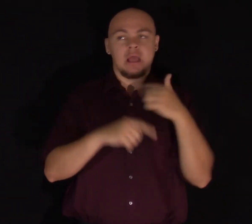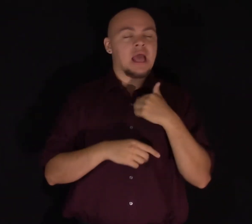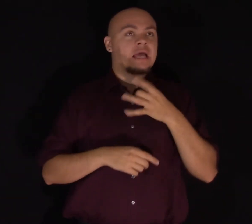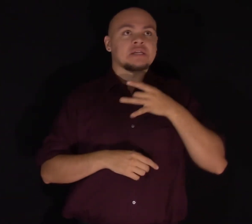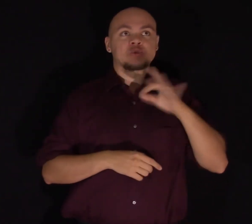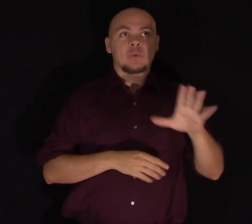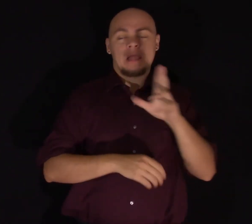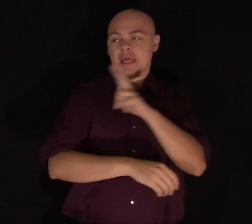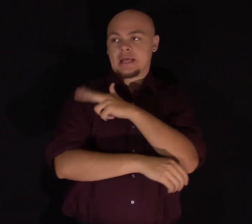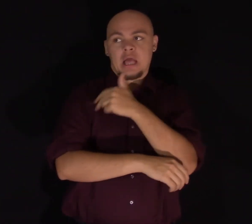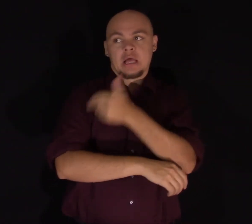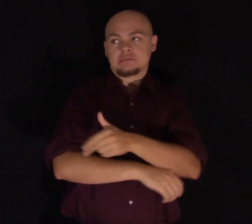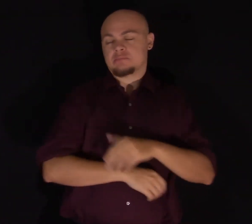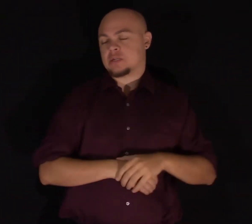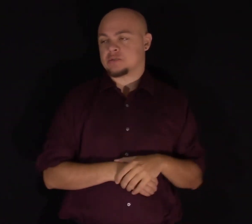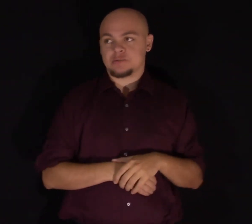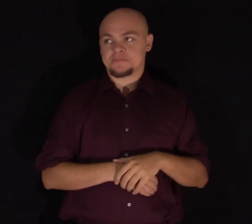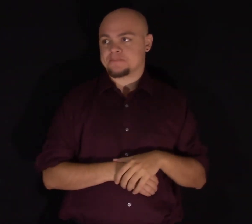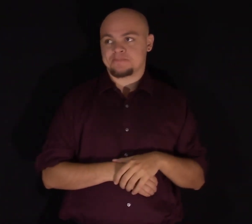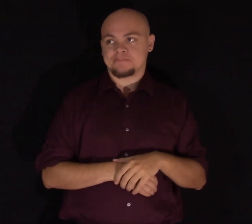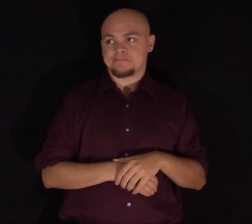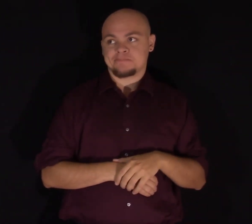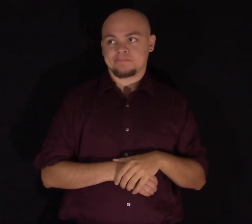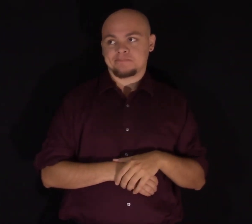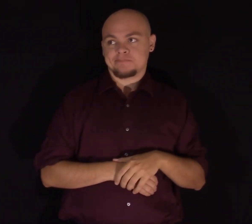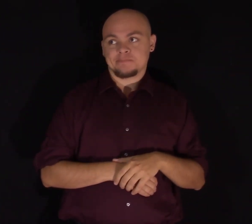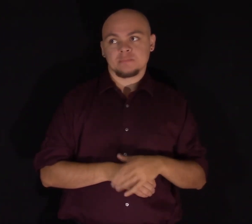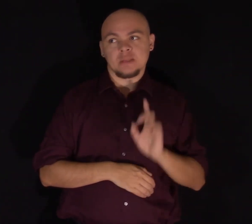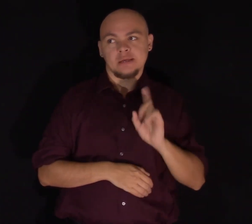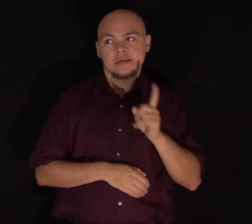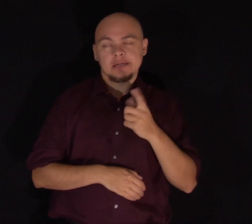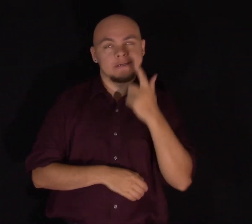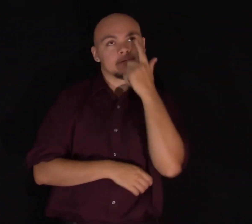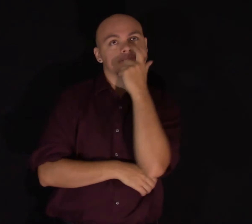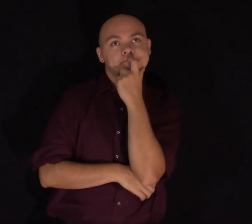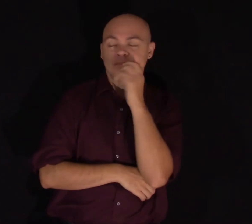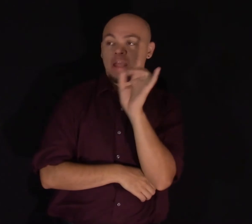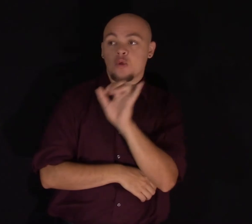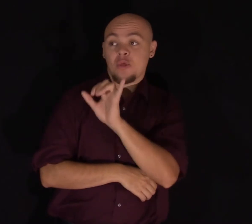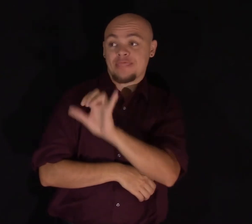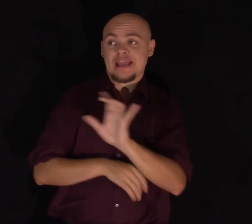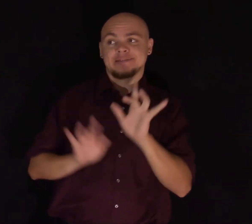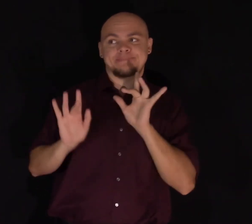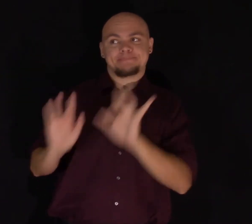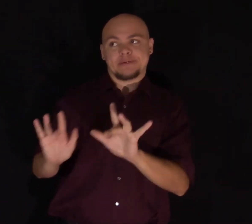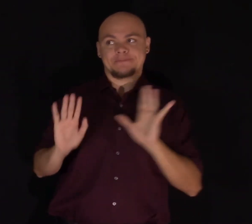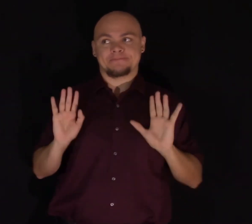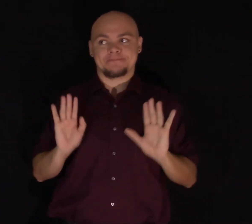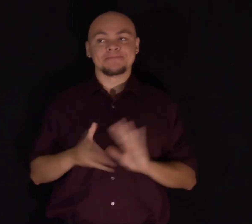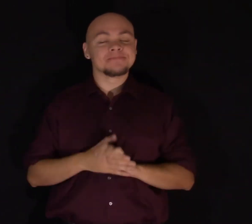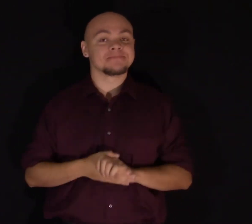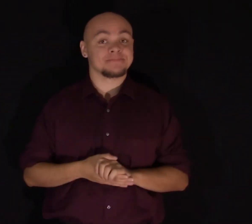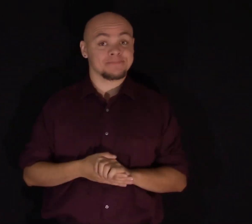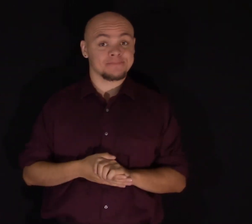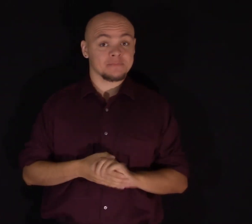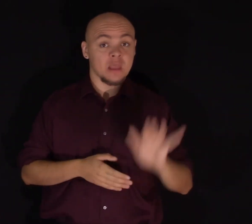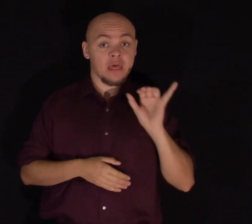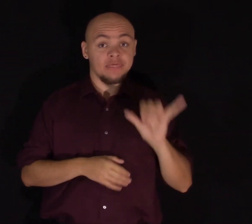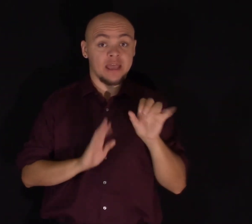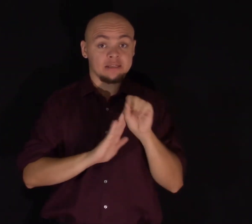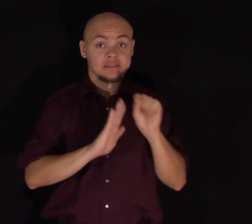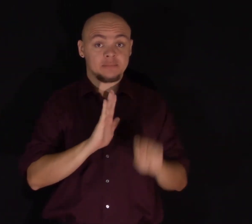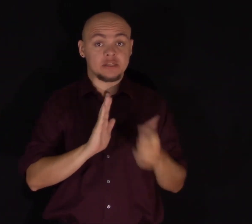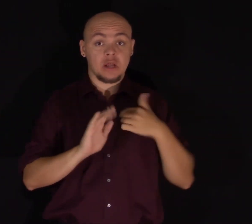like hospitals. So let's just consider that done for. And that same semester, I